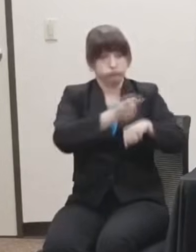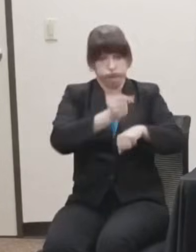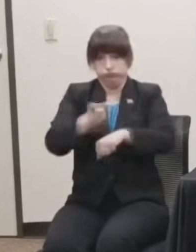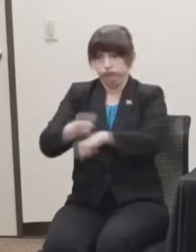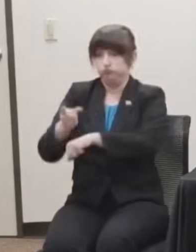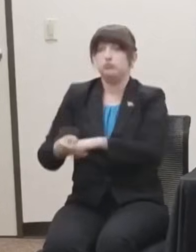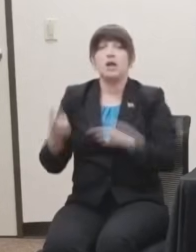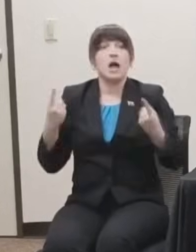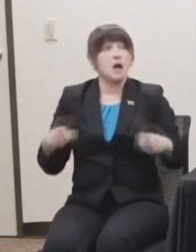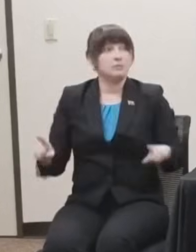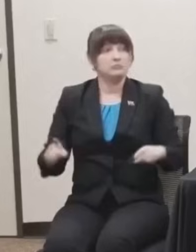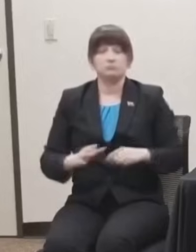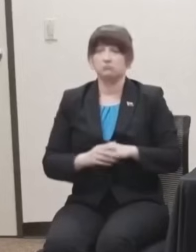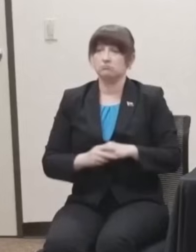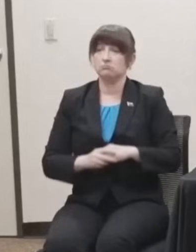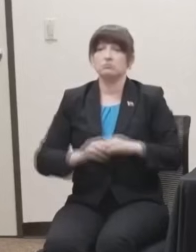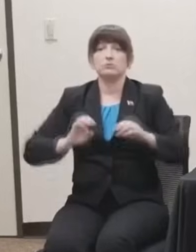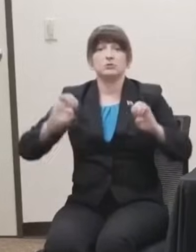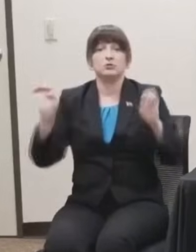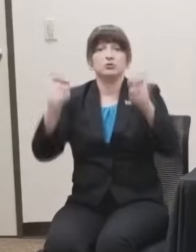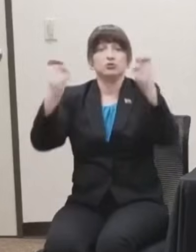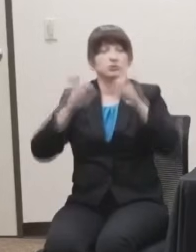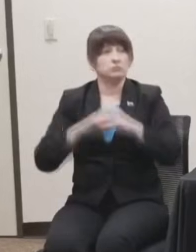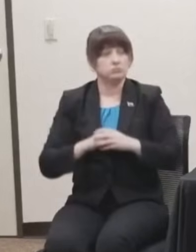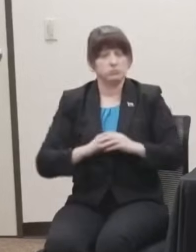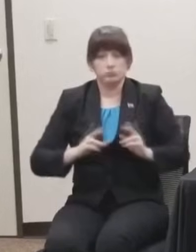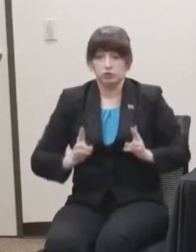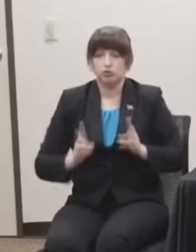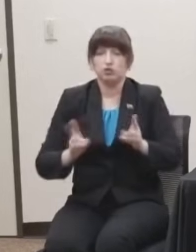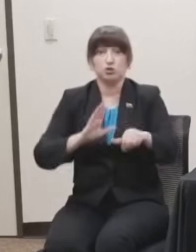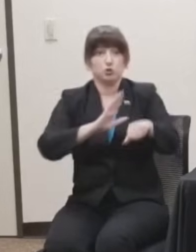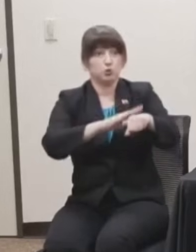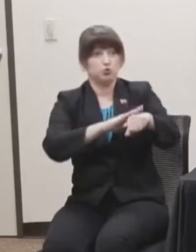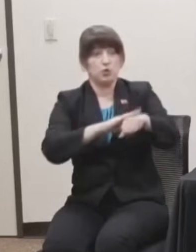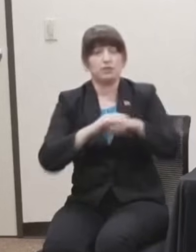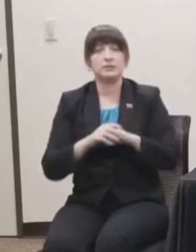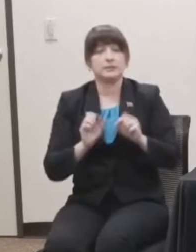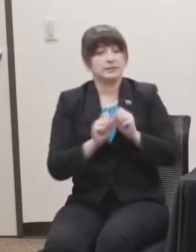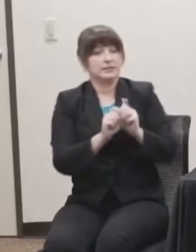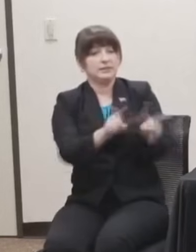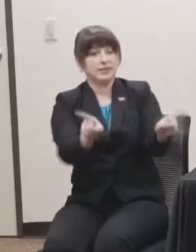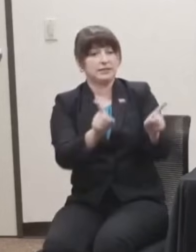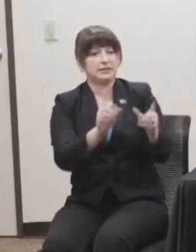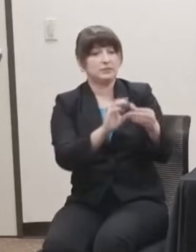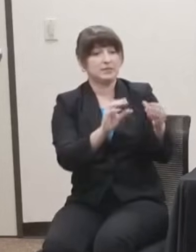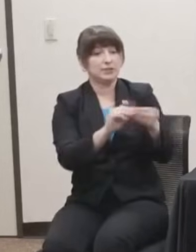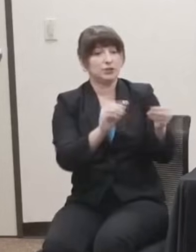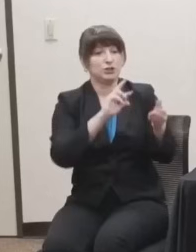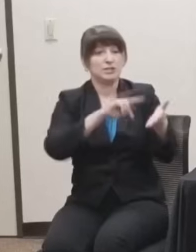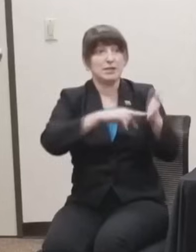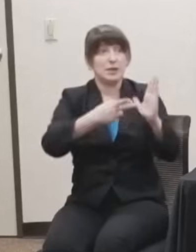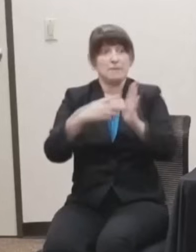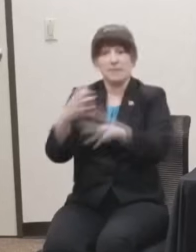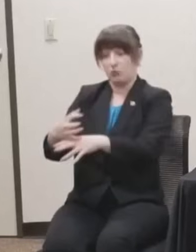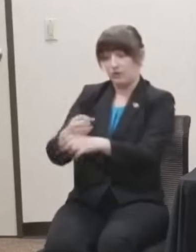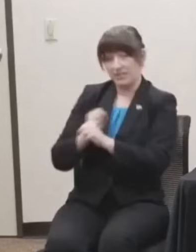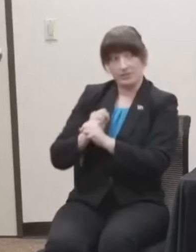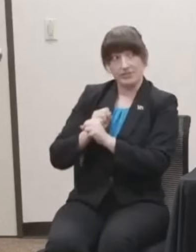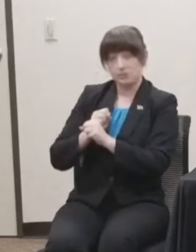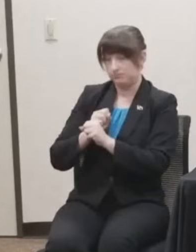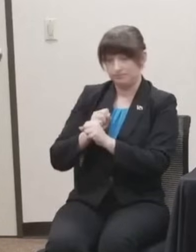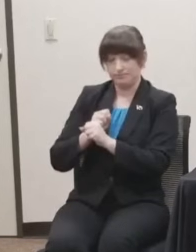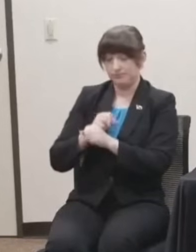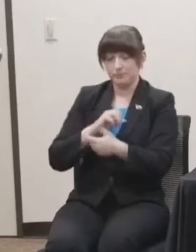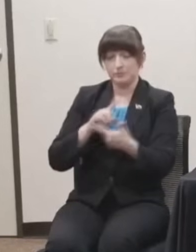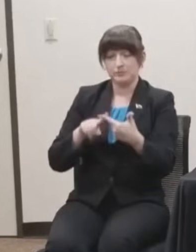some urgent warnings were sent at various times, but just sending the message is not the same as receiving the message, having a plan to do